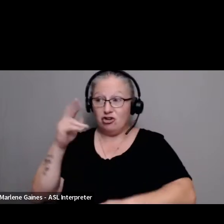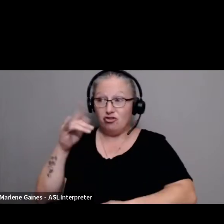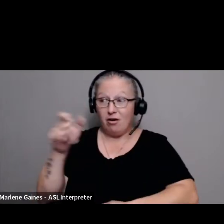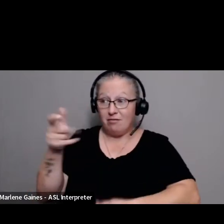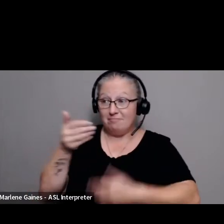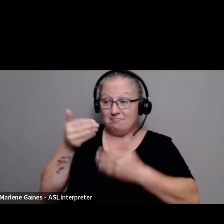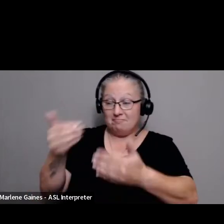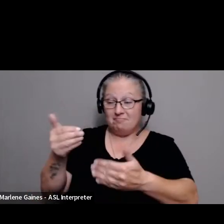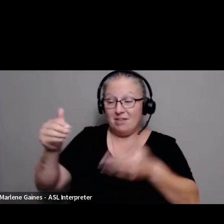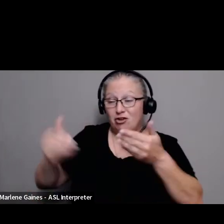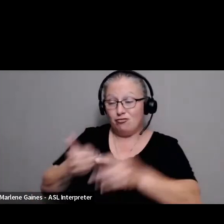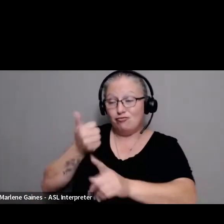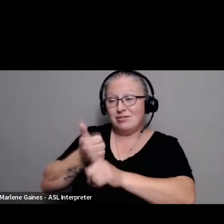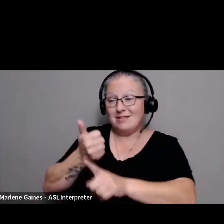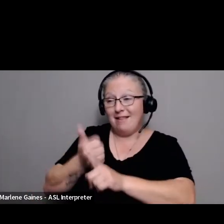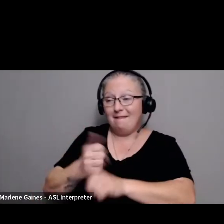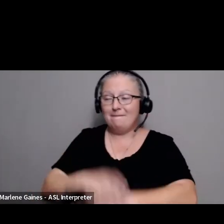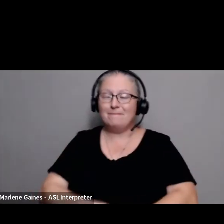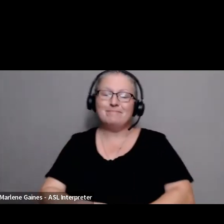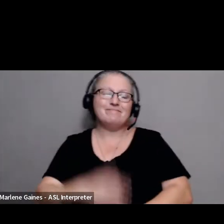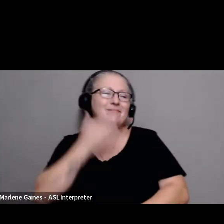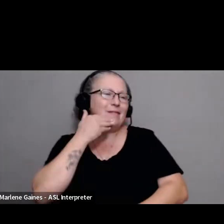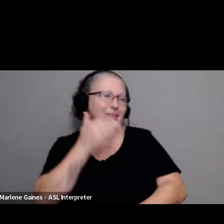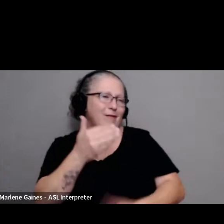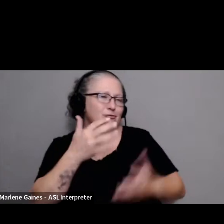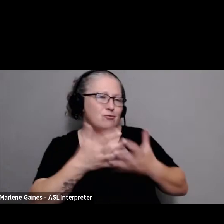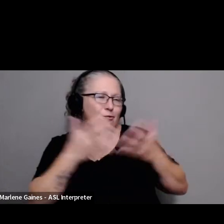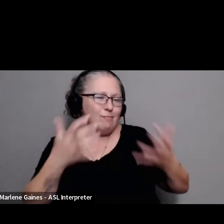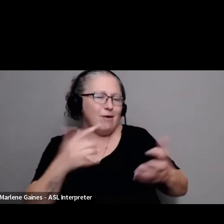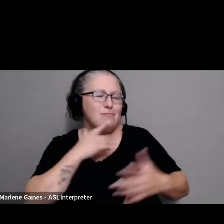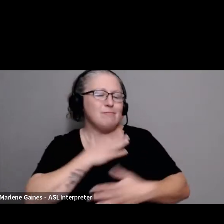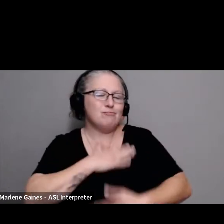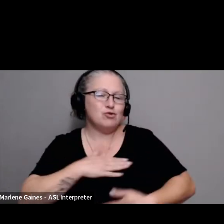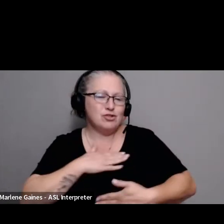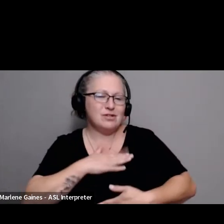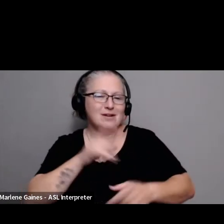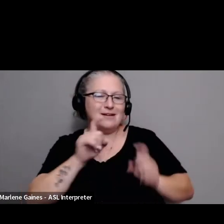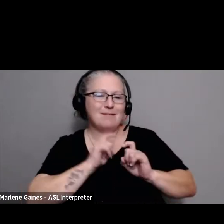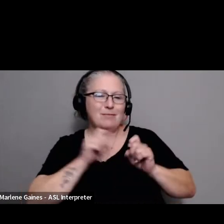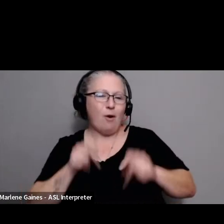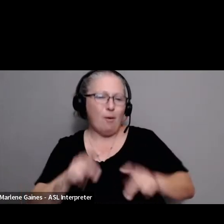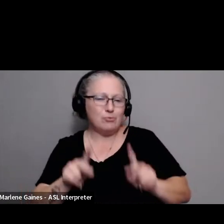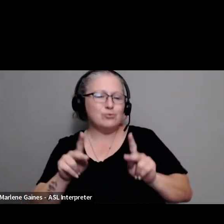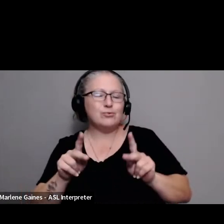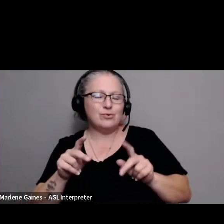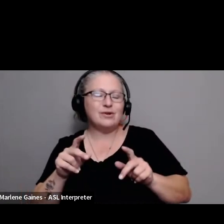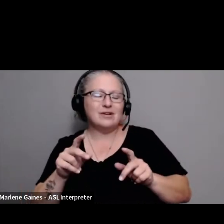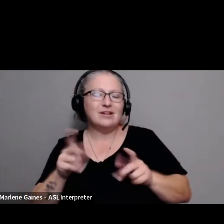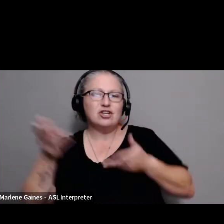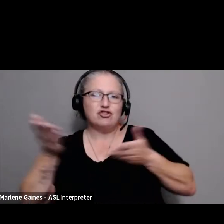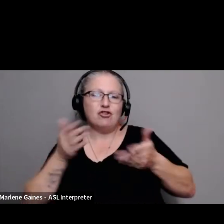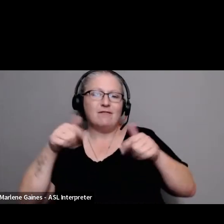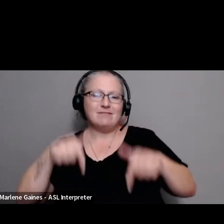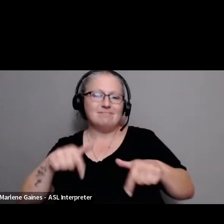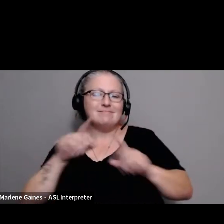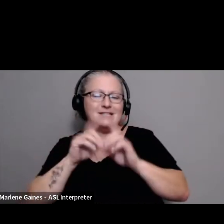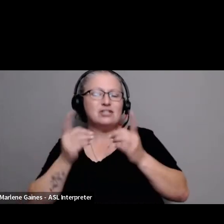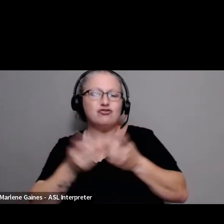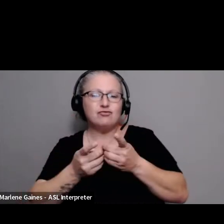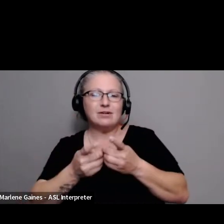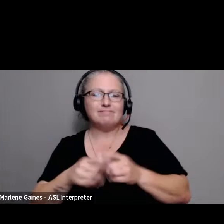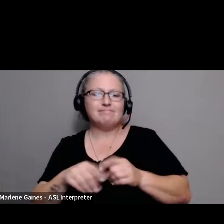yourself. Yes. Thank you so much. I appreciate the opportunity to serve this district,